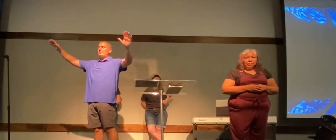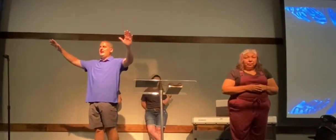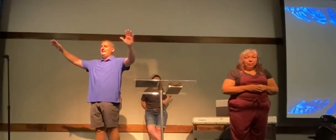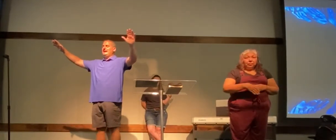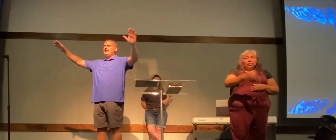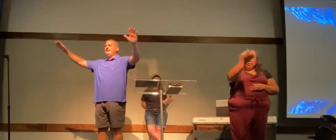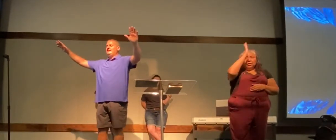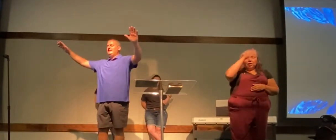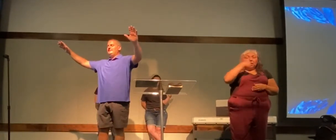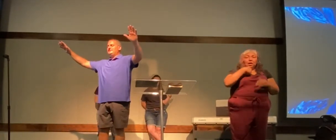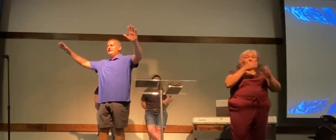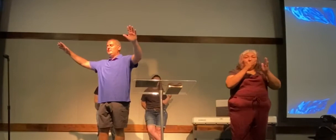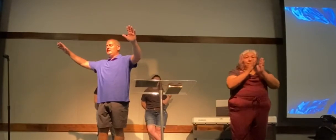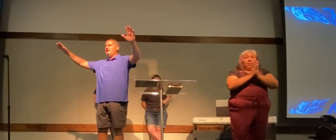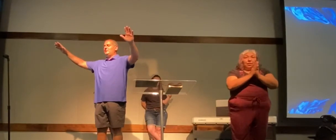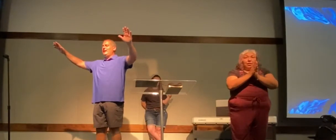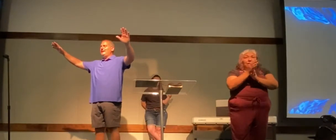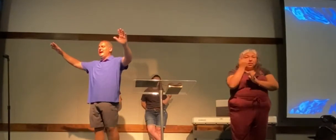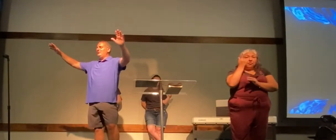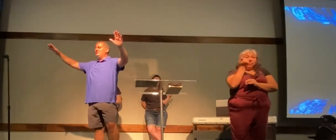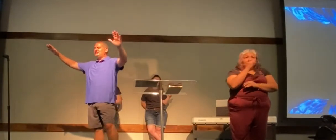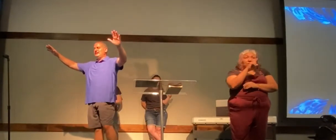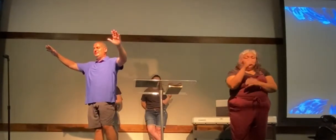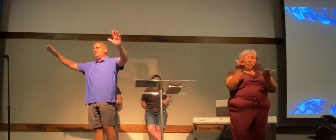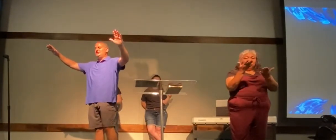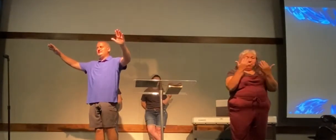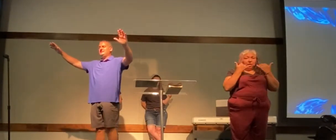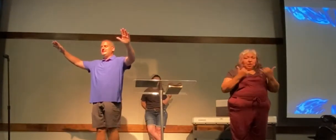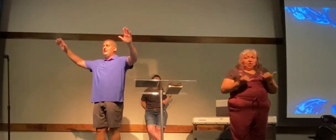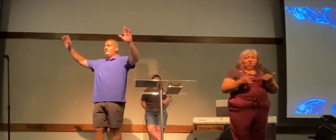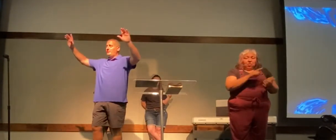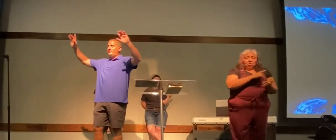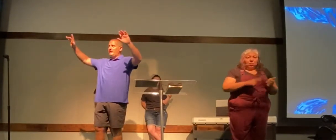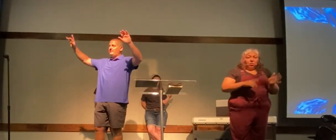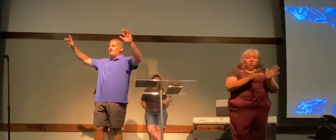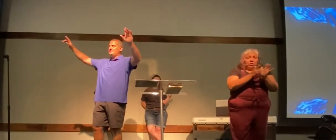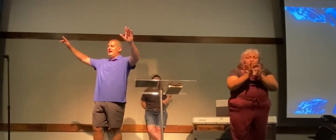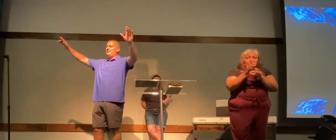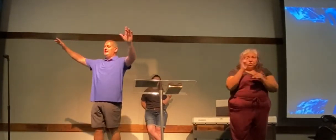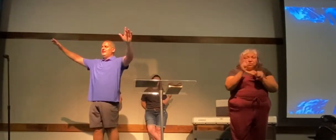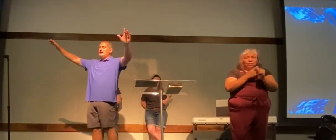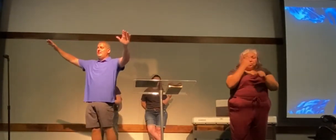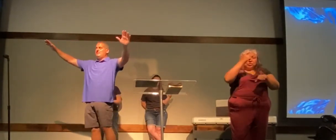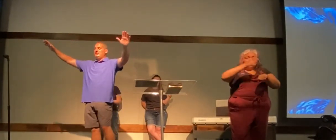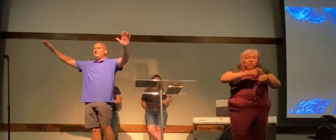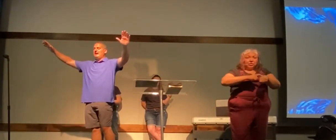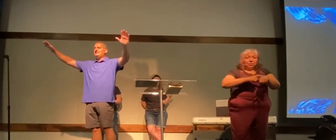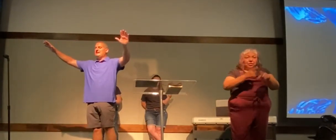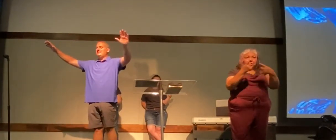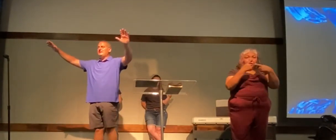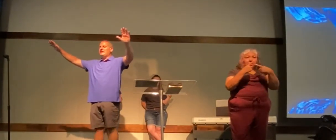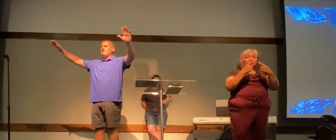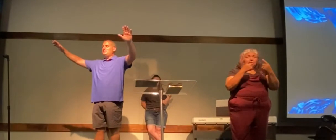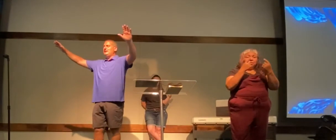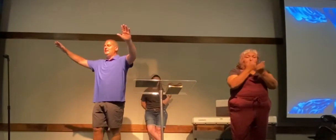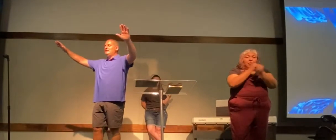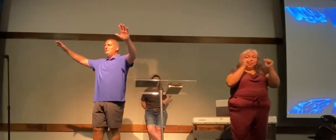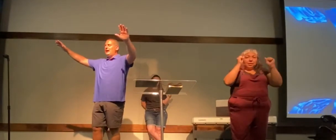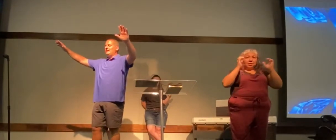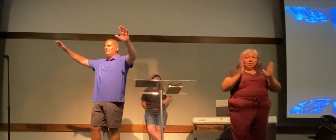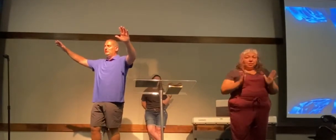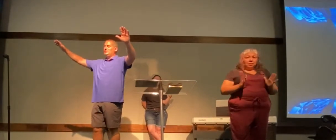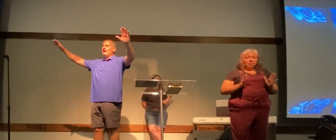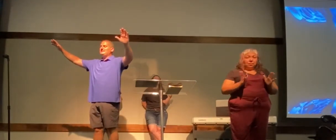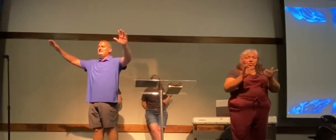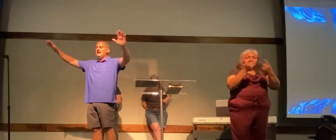Father, and I pray that if there's anyone here right now who will say, Lord Jesus, for the very first time, come and be my Savior, come and be